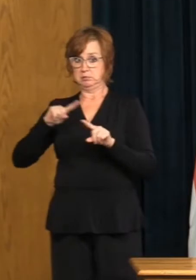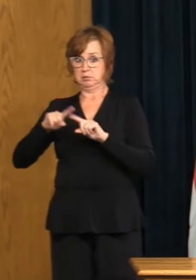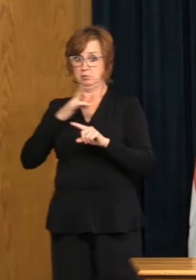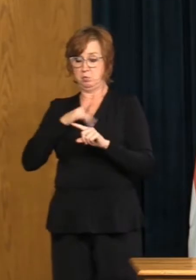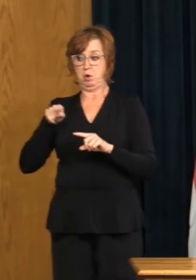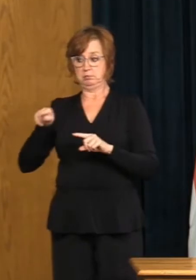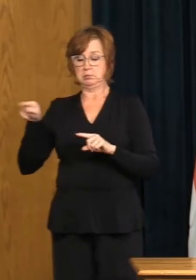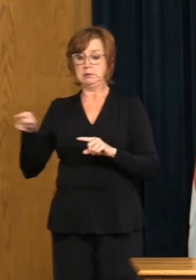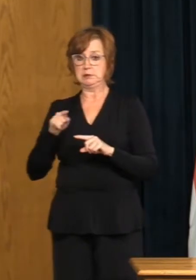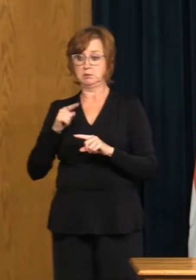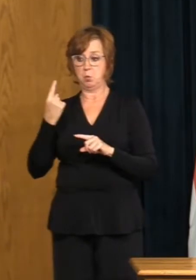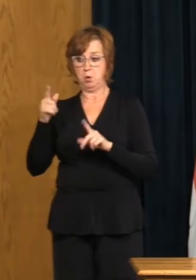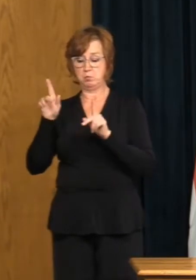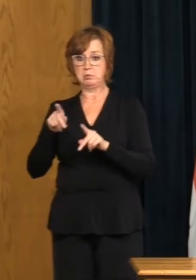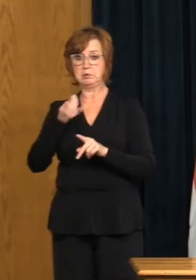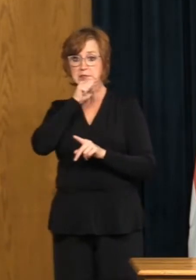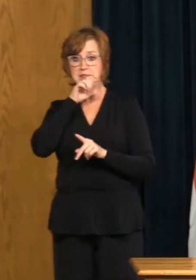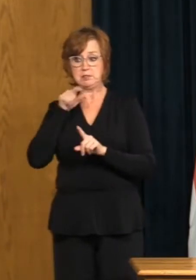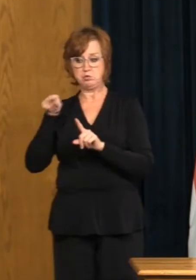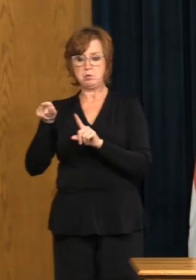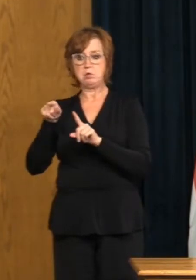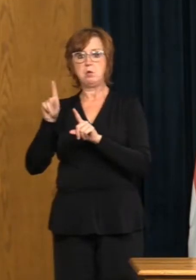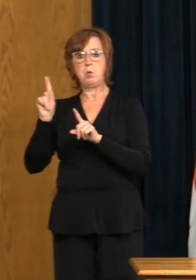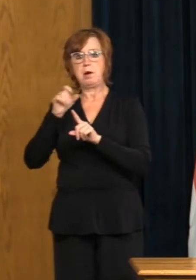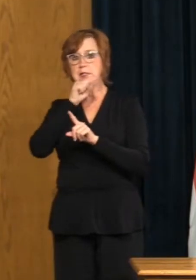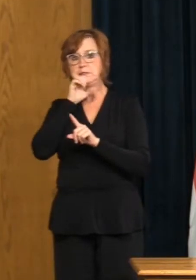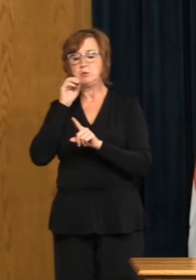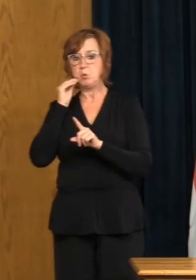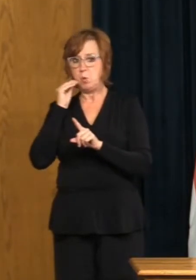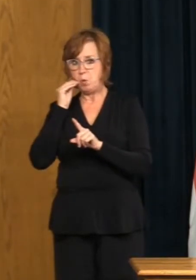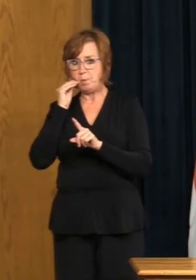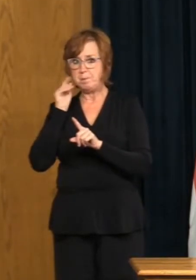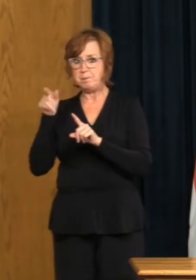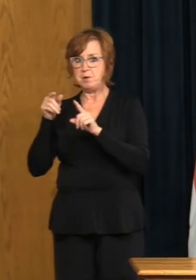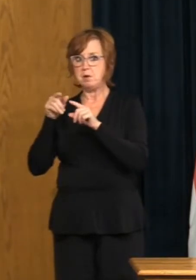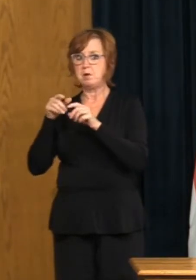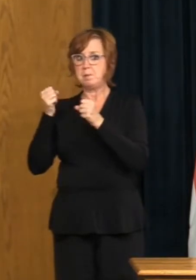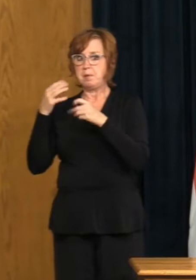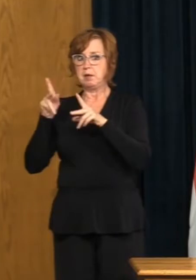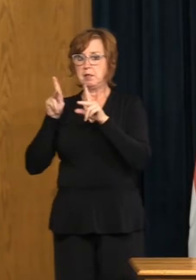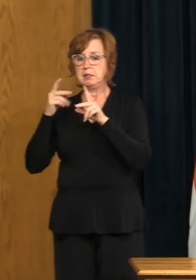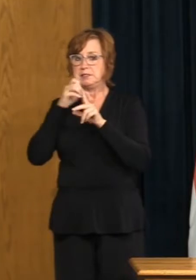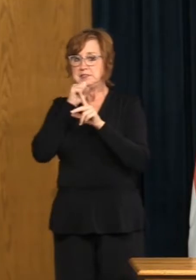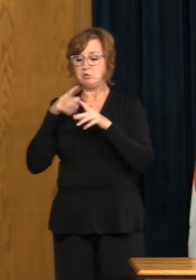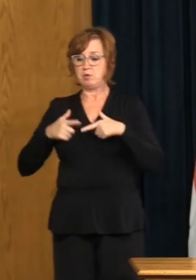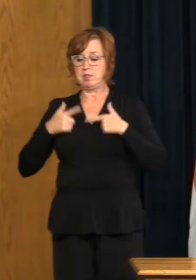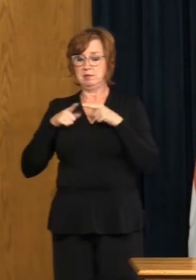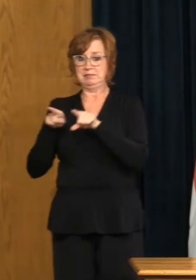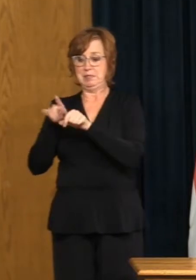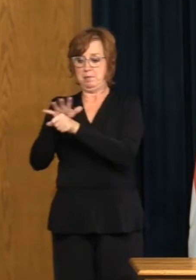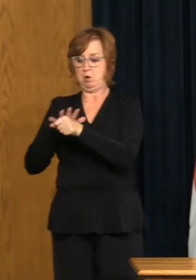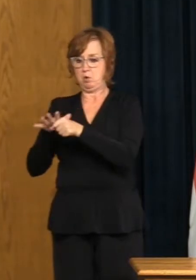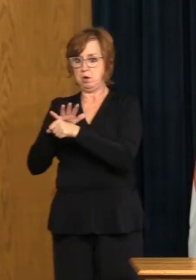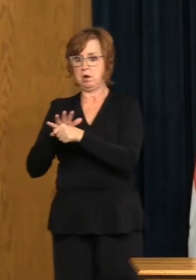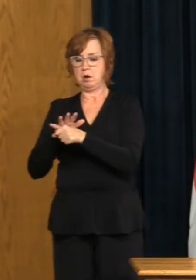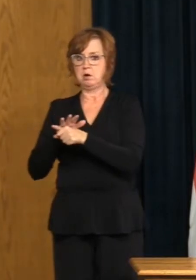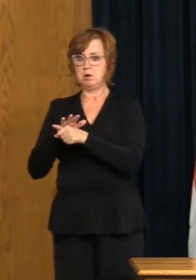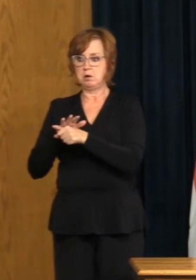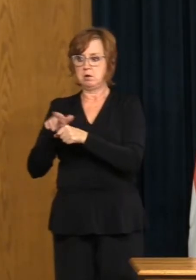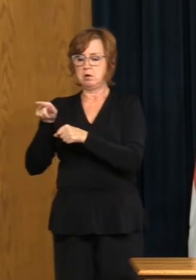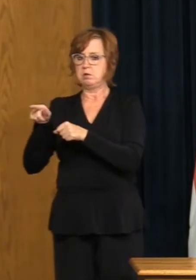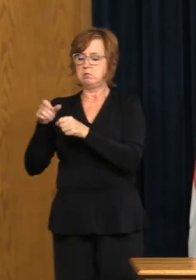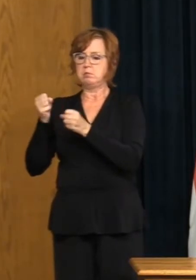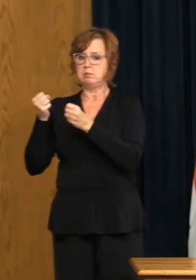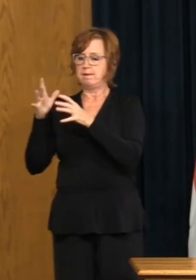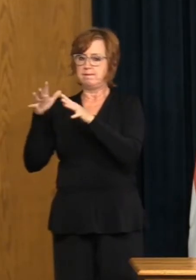serious cases because of the elderly population. So is there something that can be done to limit the spread of the virus within these sort of facilities